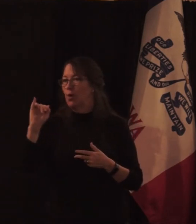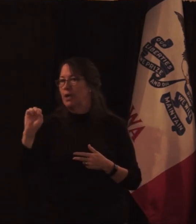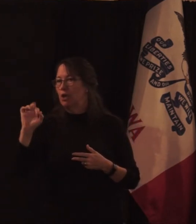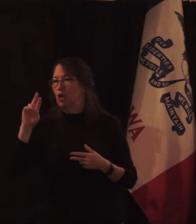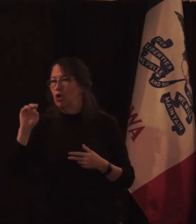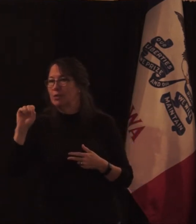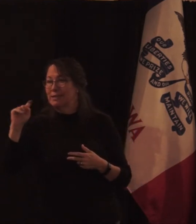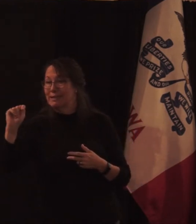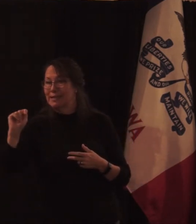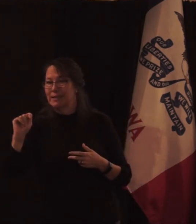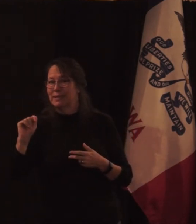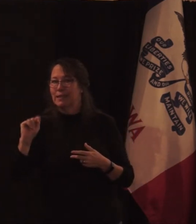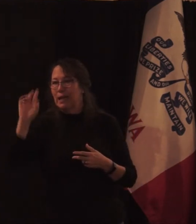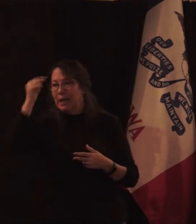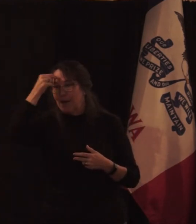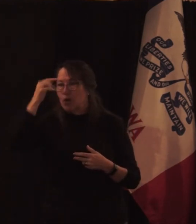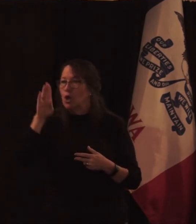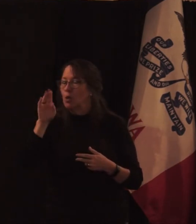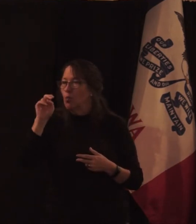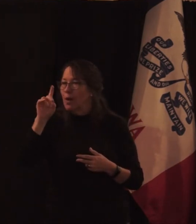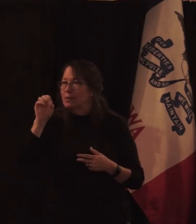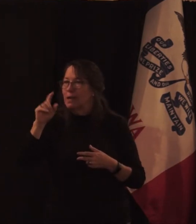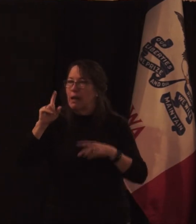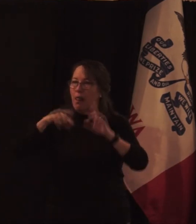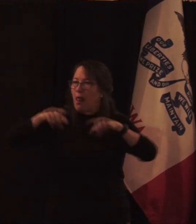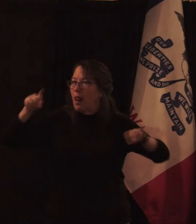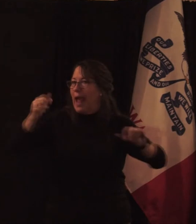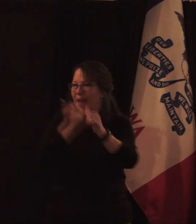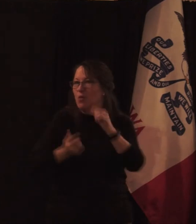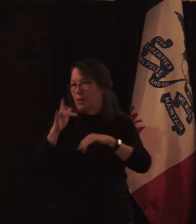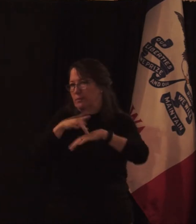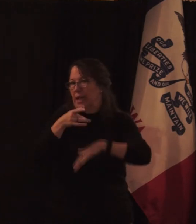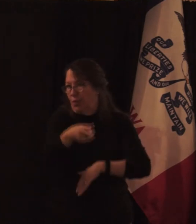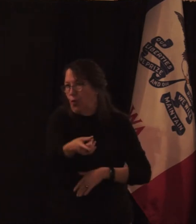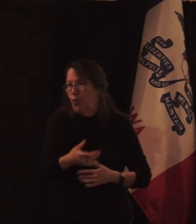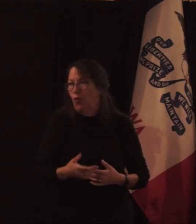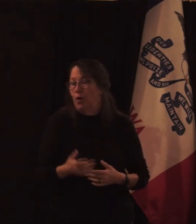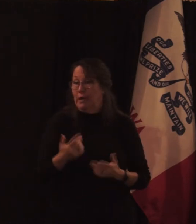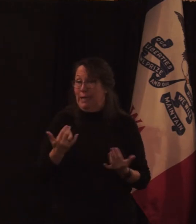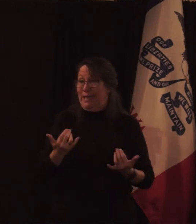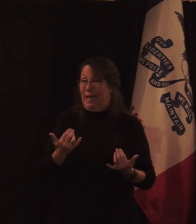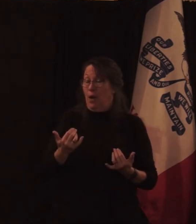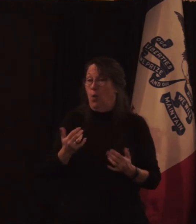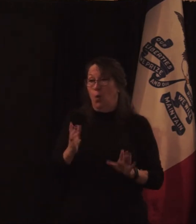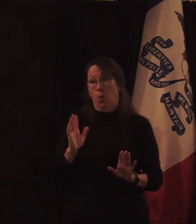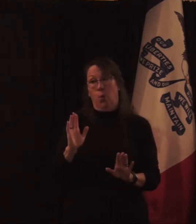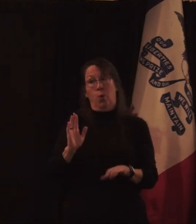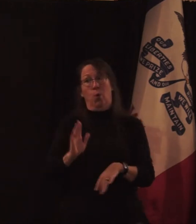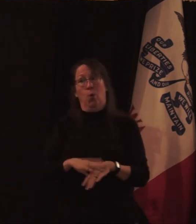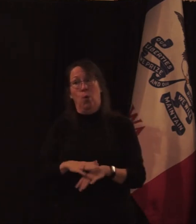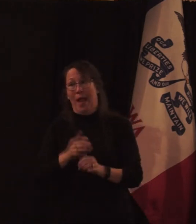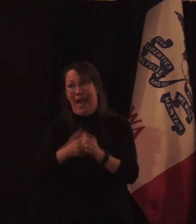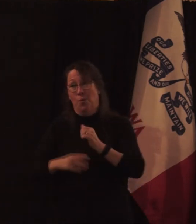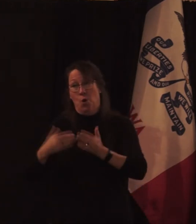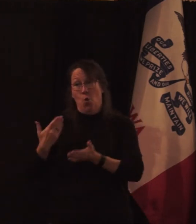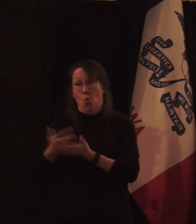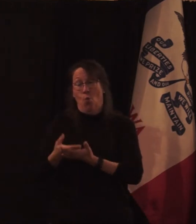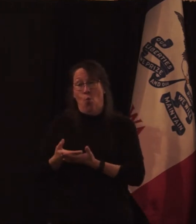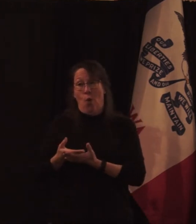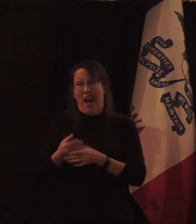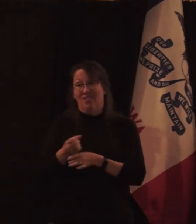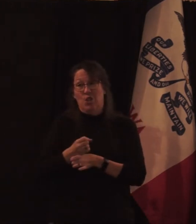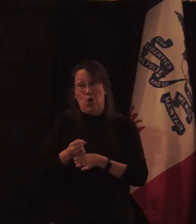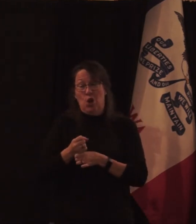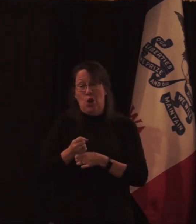had Governor Branstad. So it's all, you know, I've said now, woe to any politician that comes to Iowa that doesn't go to